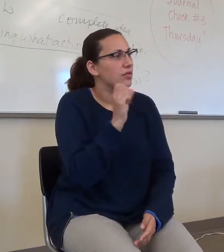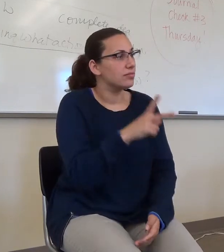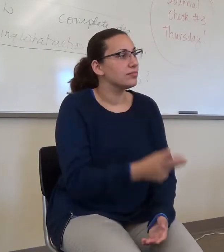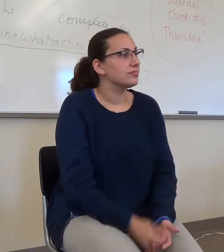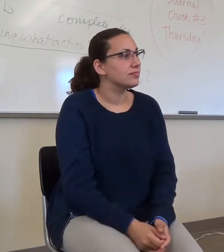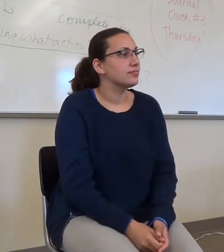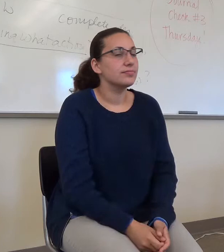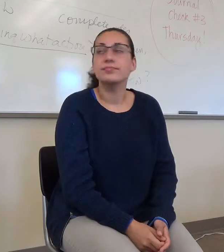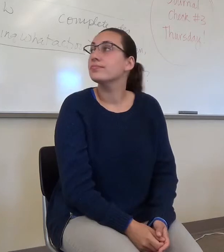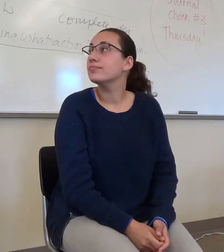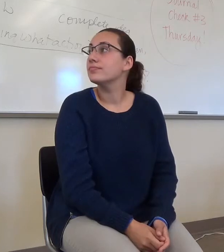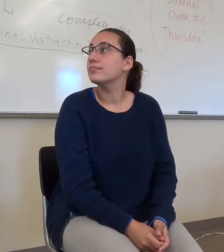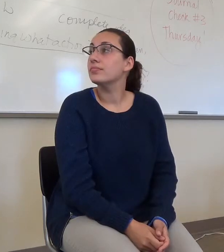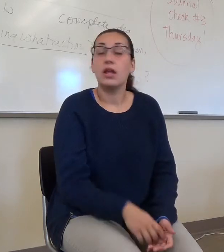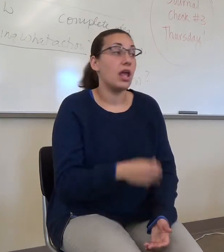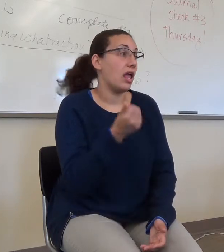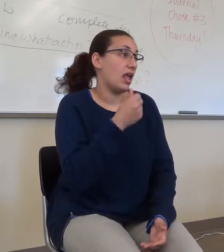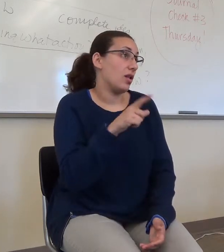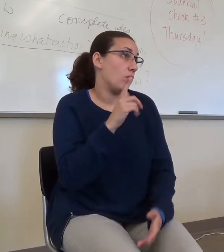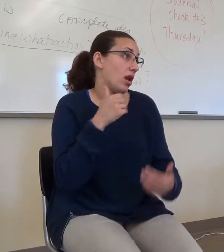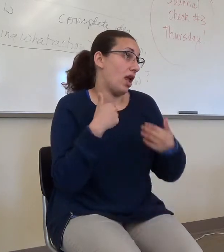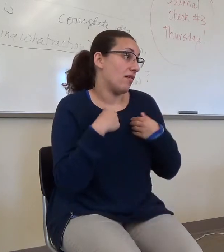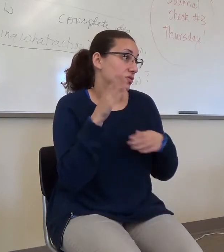have real trouble with this one?